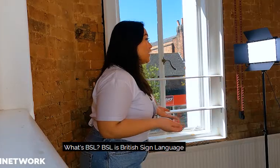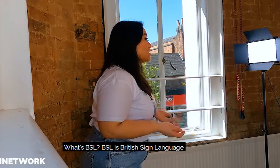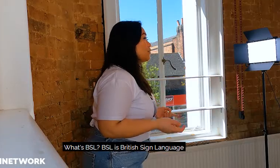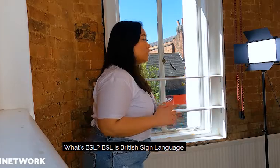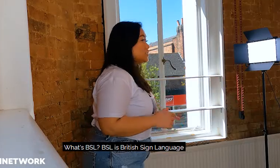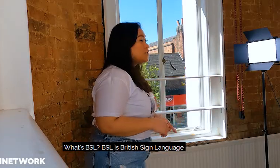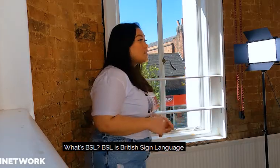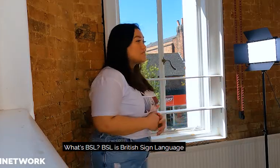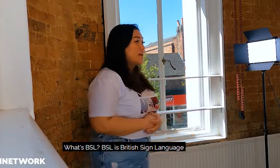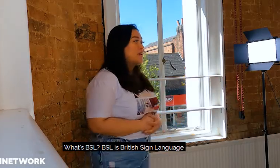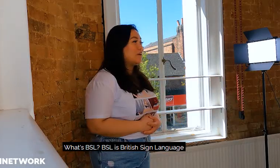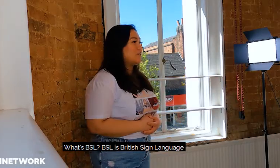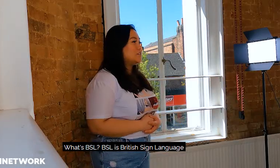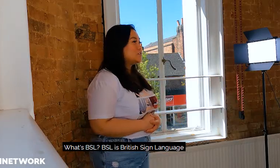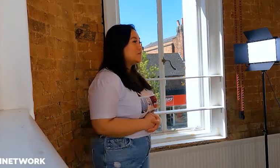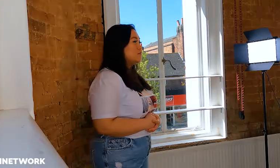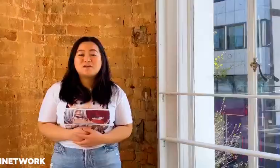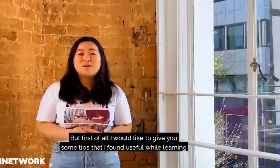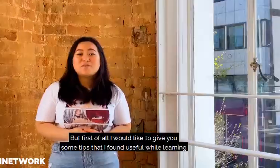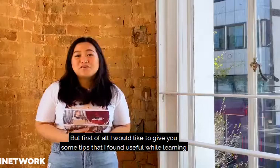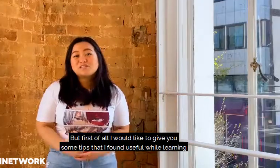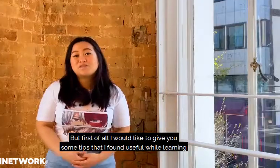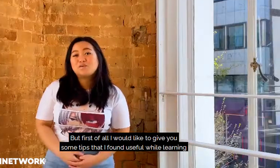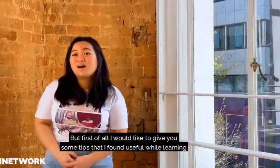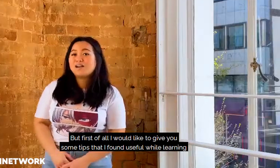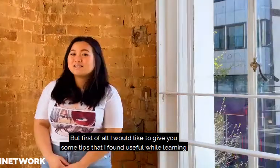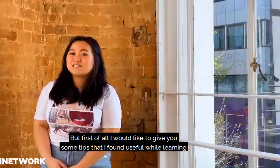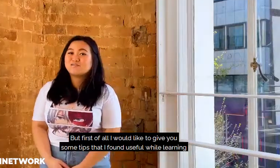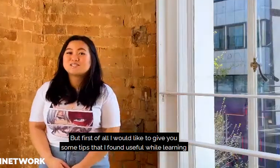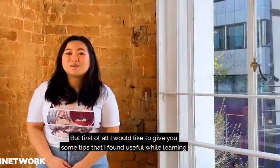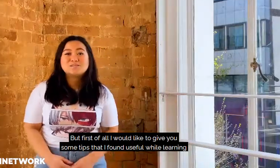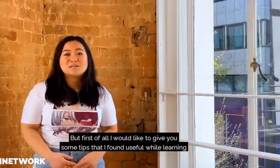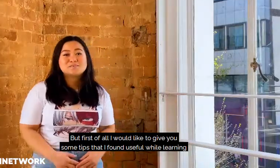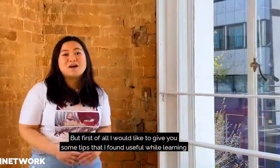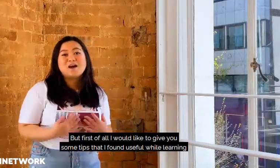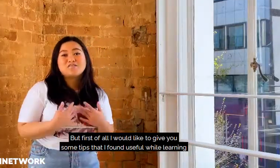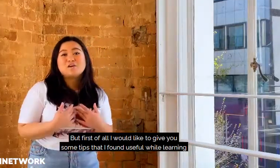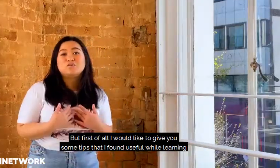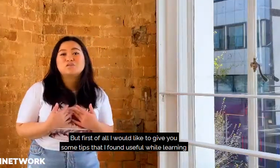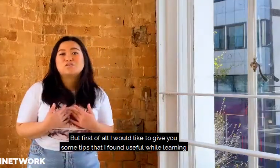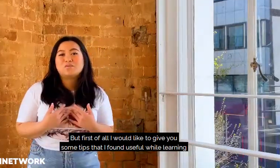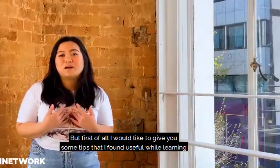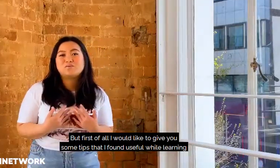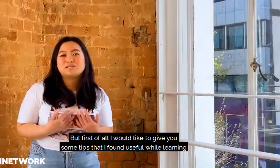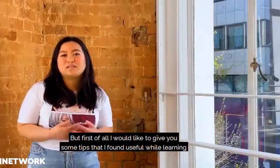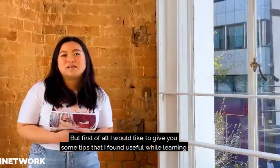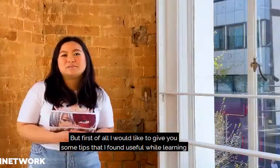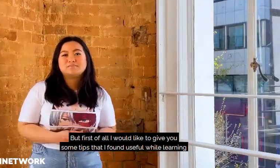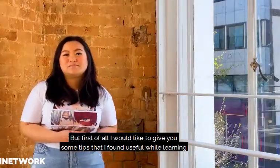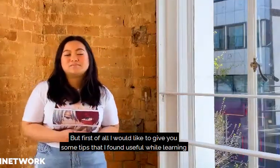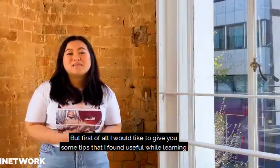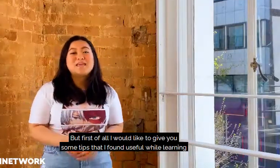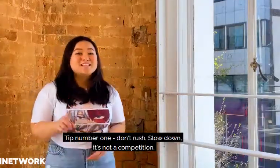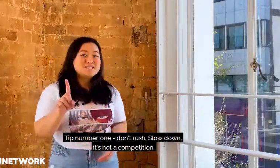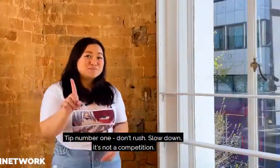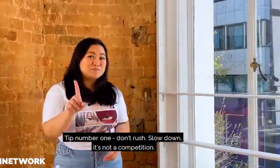is British Sign Language. But first of all, I'd like to give you some tips that I found useful when I was learning. Tip number